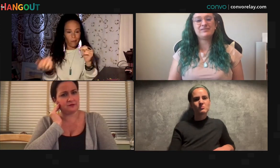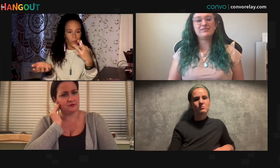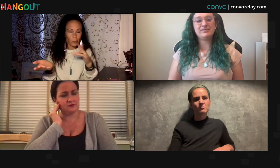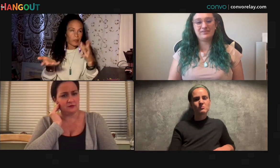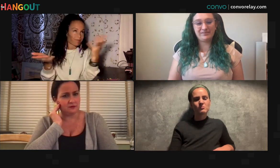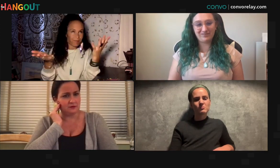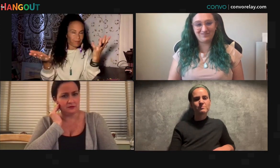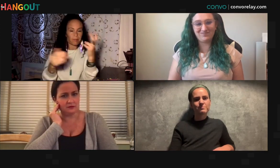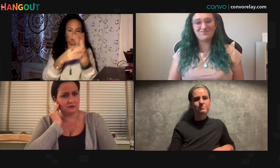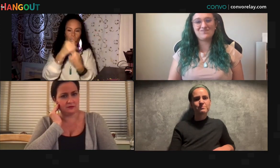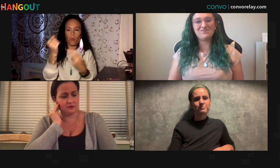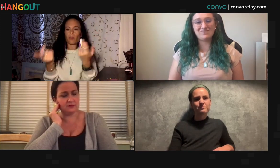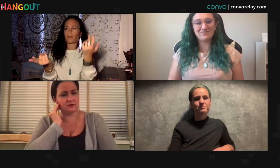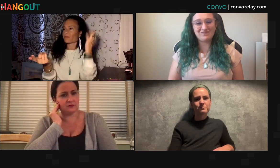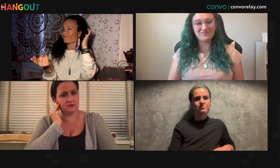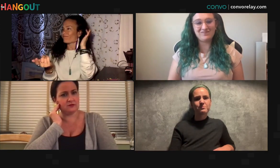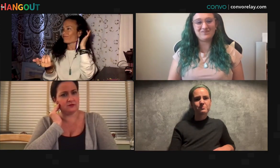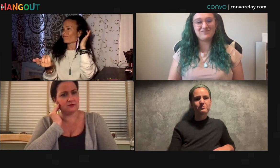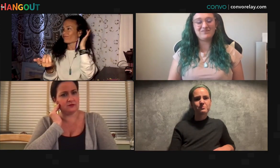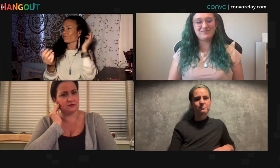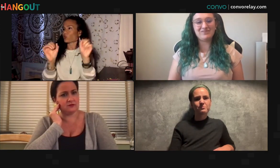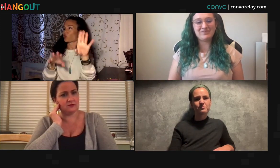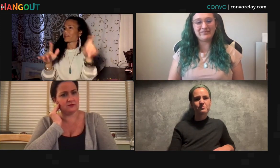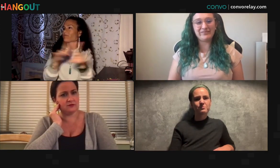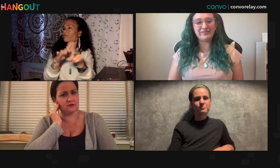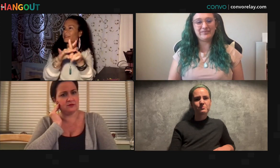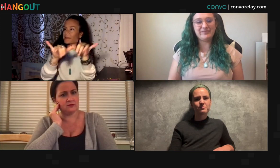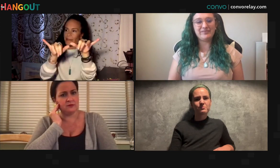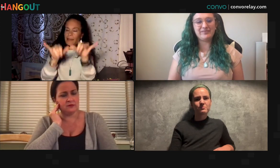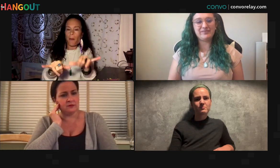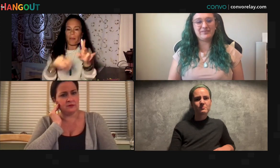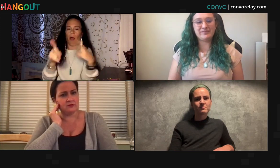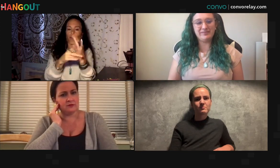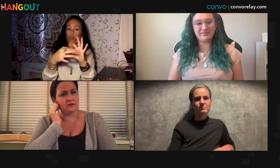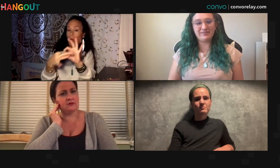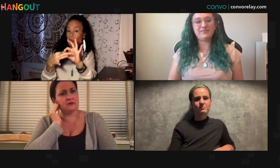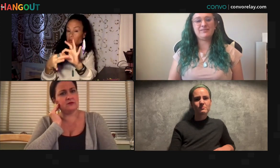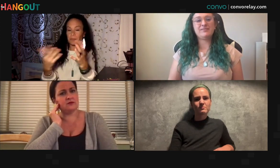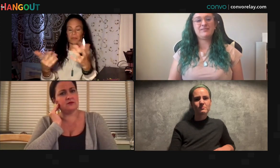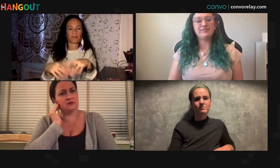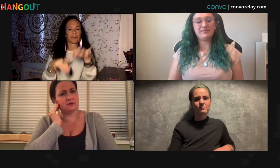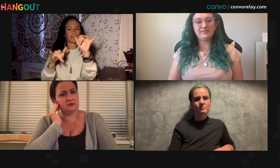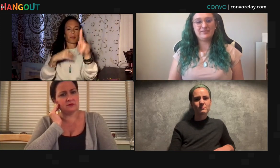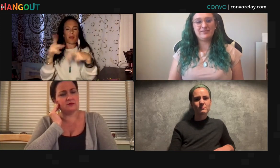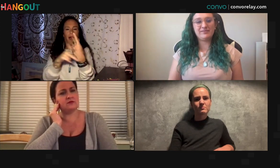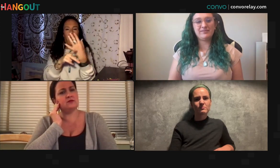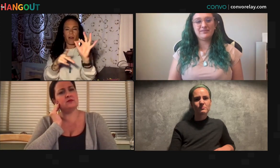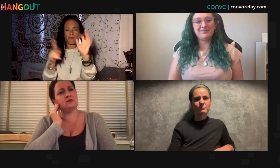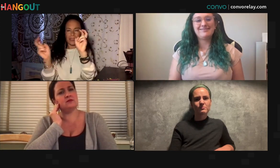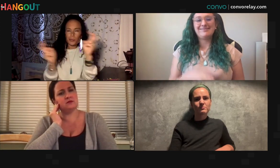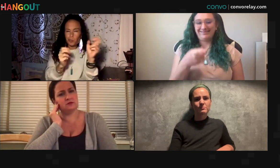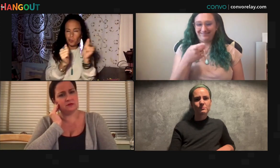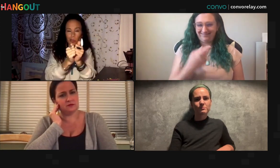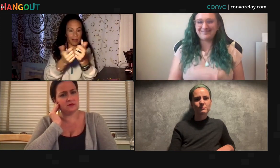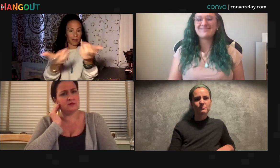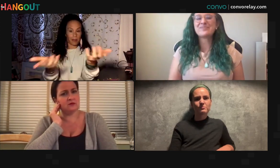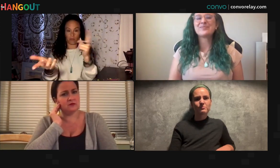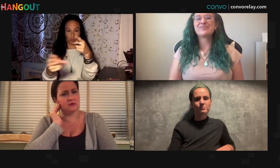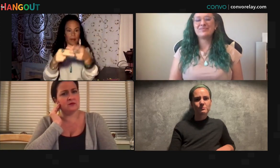keep happening? Sometimes it's good and sometimes it's bad. And it could be the same type of maybe